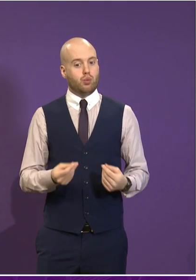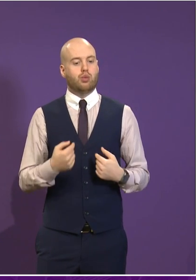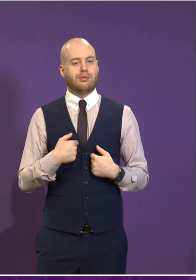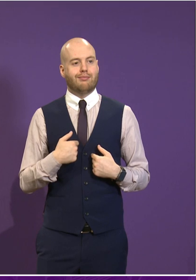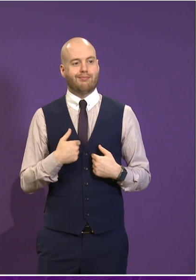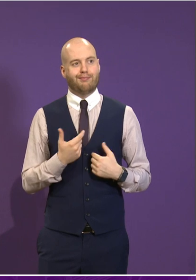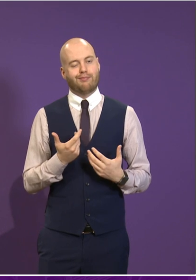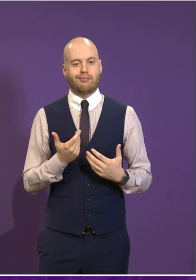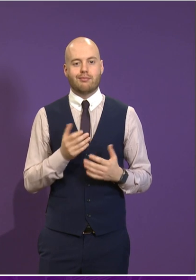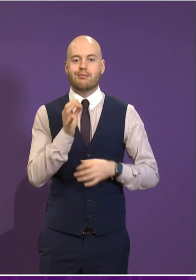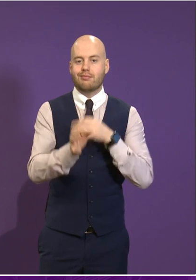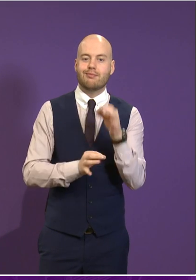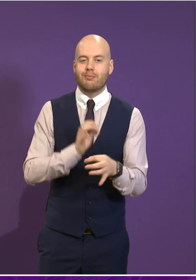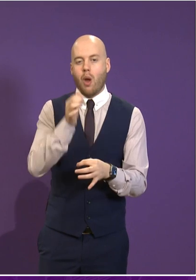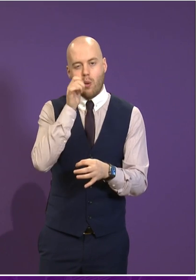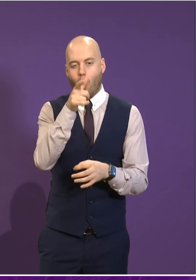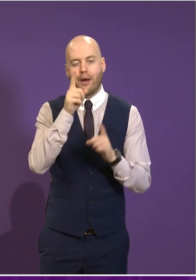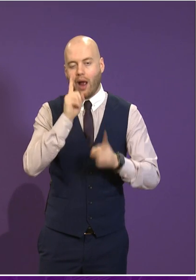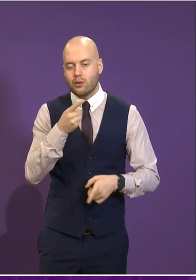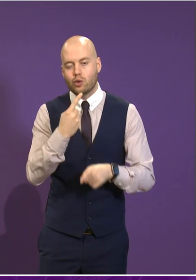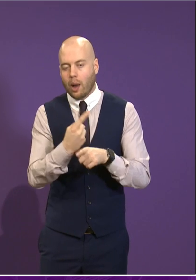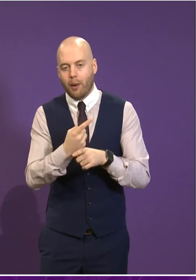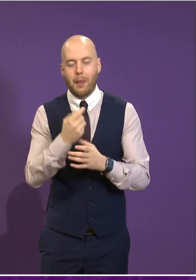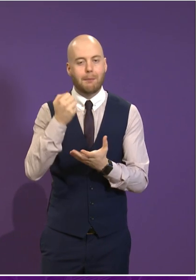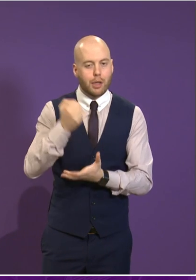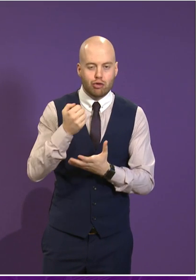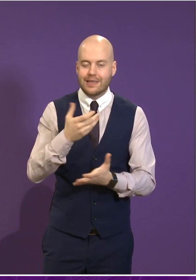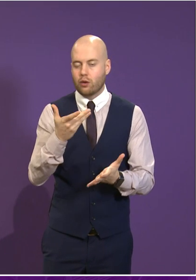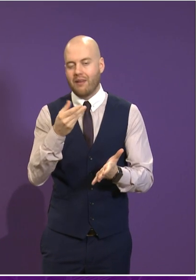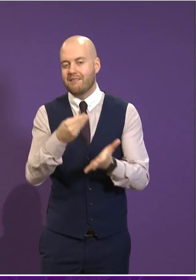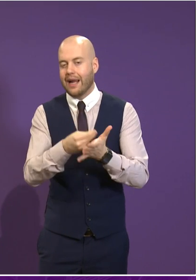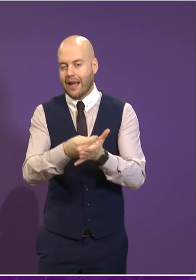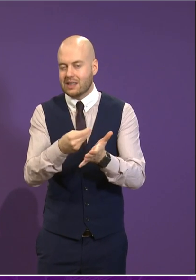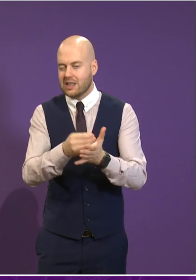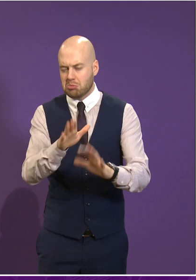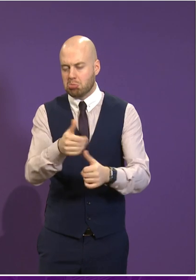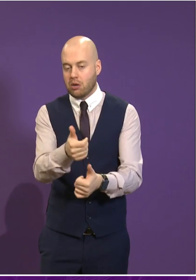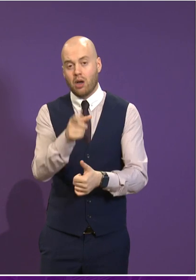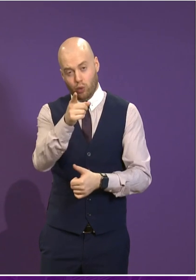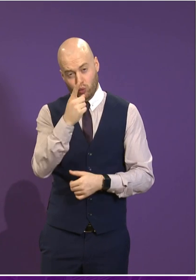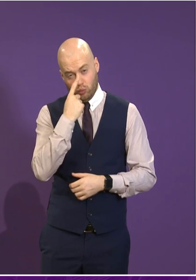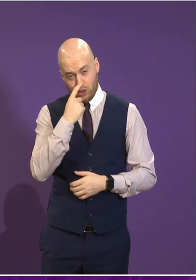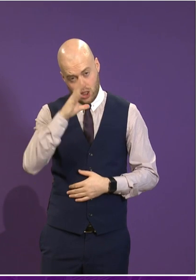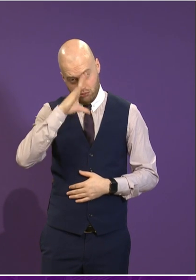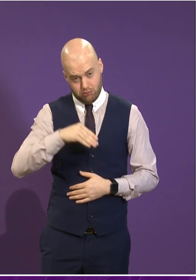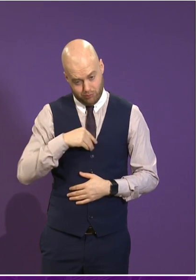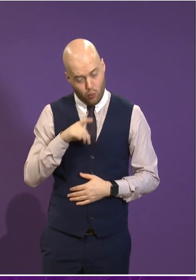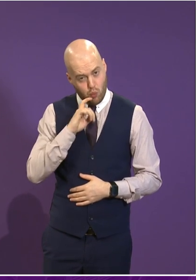stuff you can't talk about in terms of the budget or financial settlements around that, can you reassure us that this will be adequately